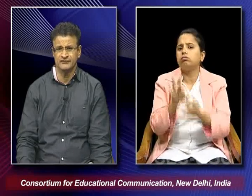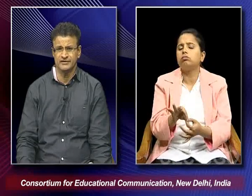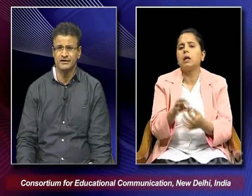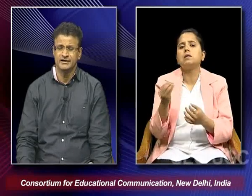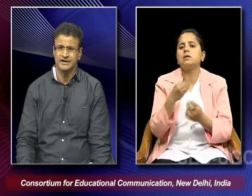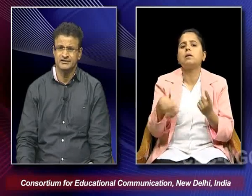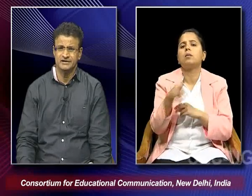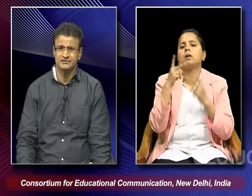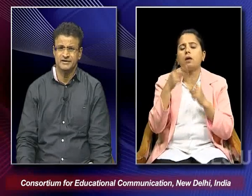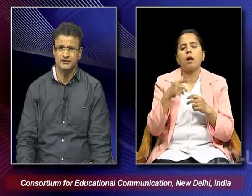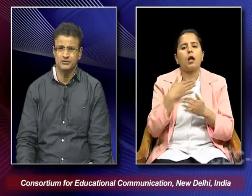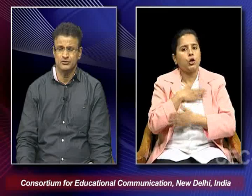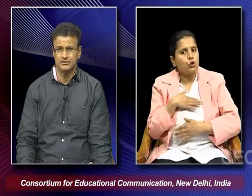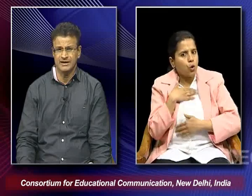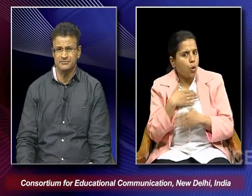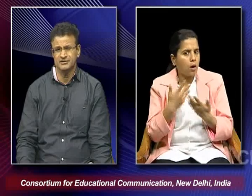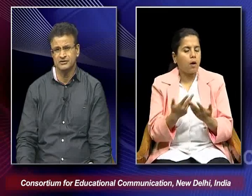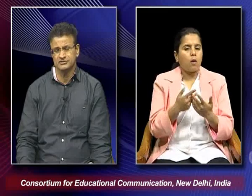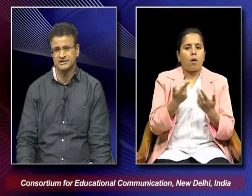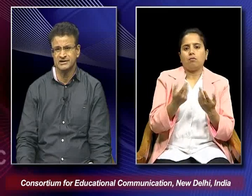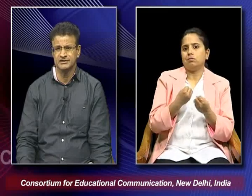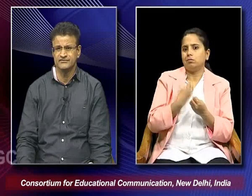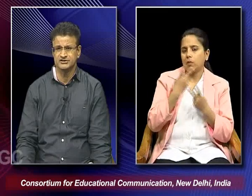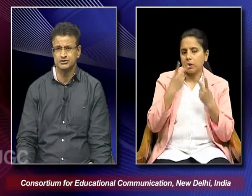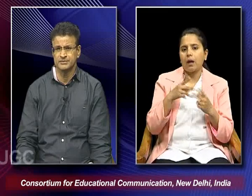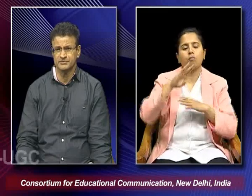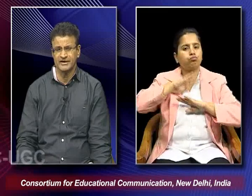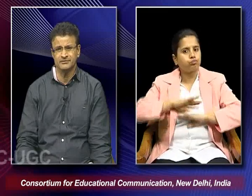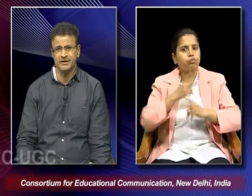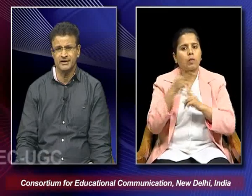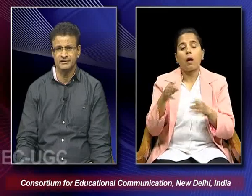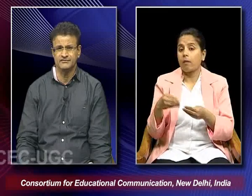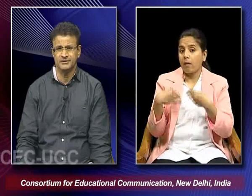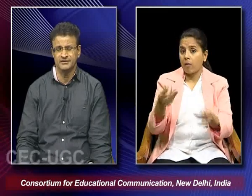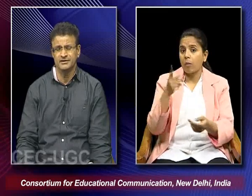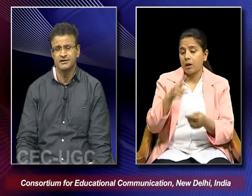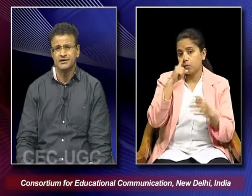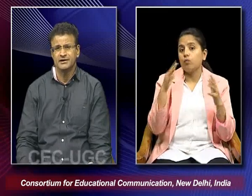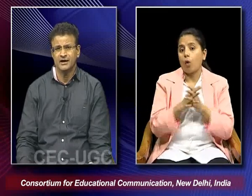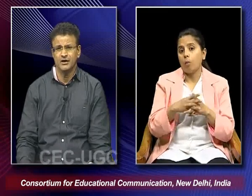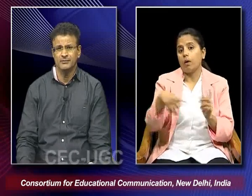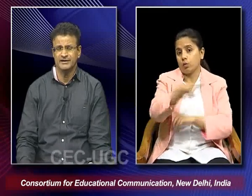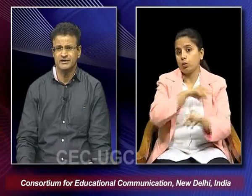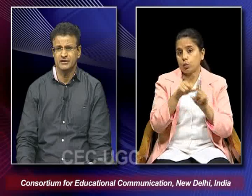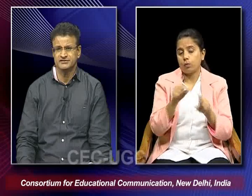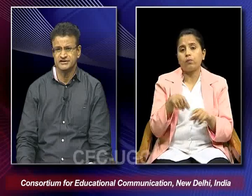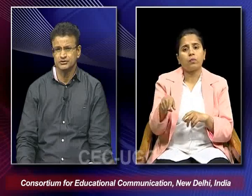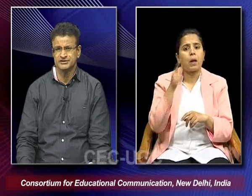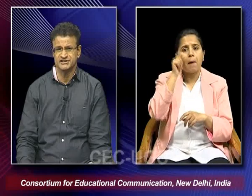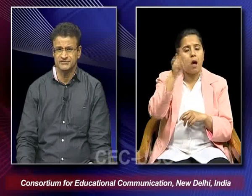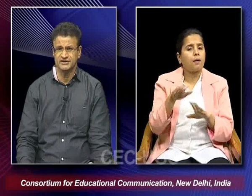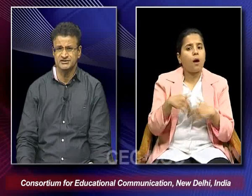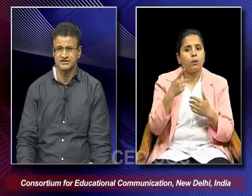kind of an entertainment or glamour or the relief which is to be provided by the women, and how men, they are seen